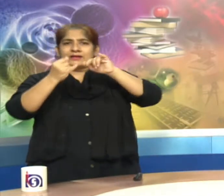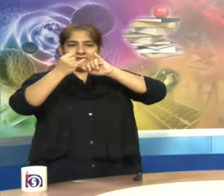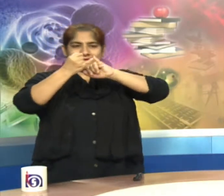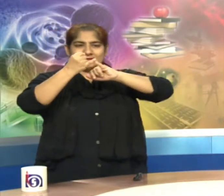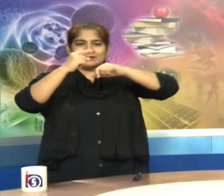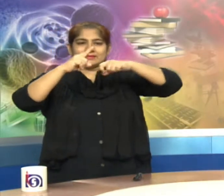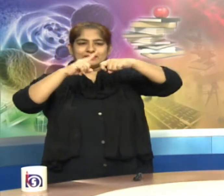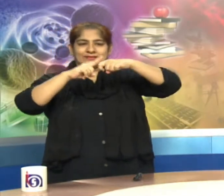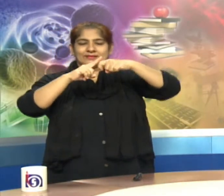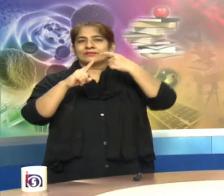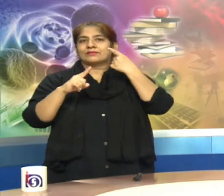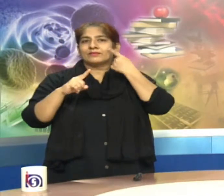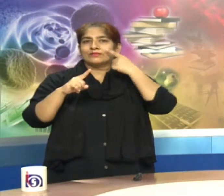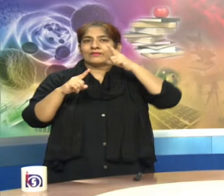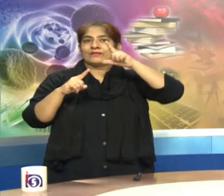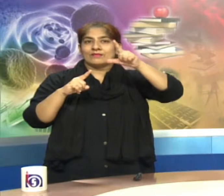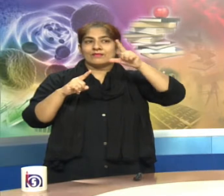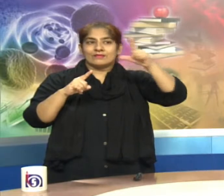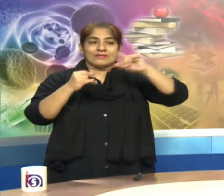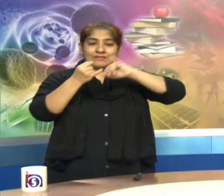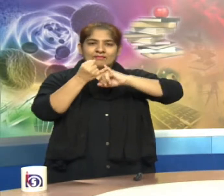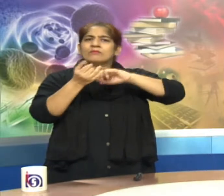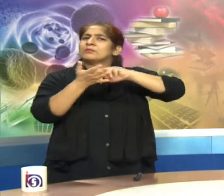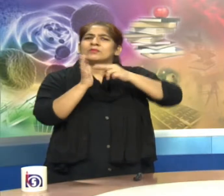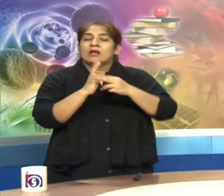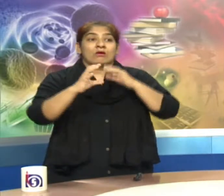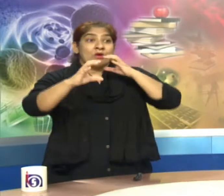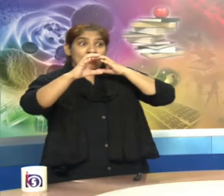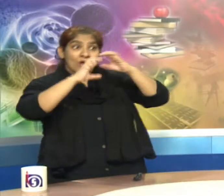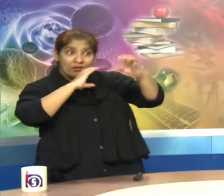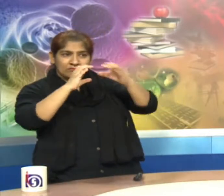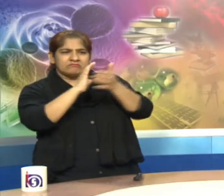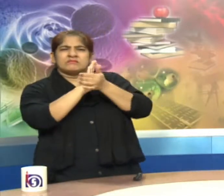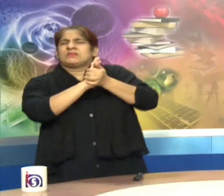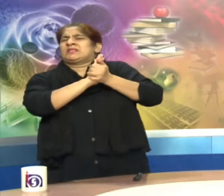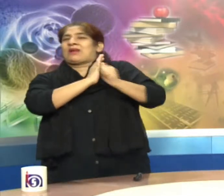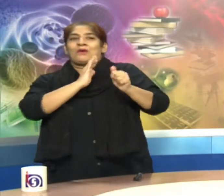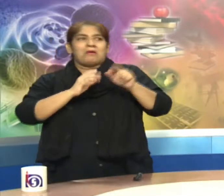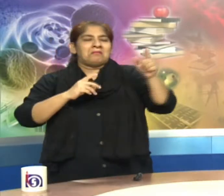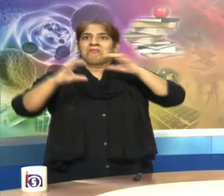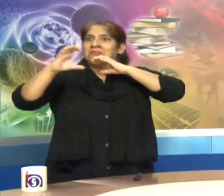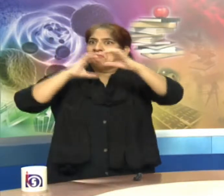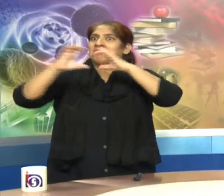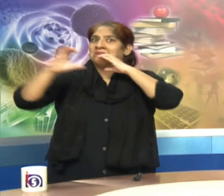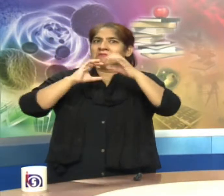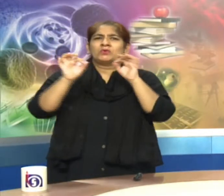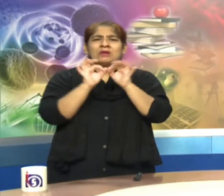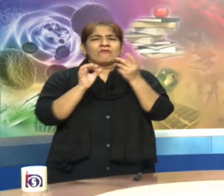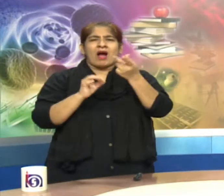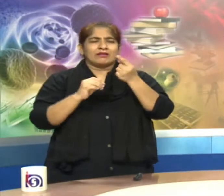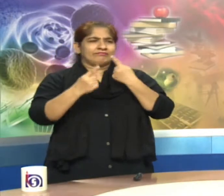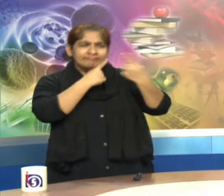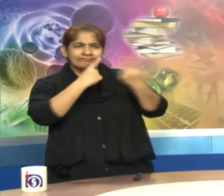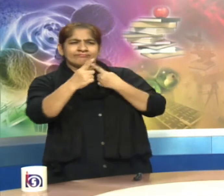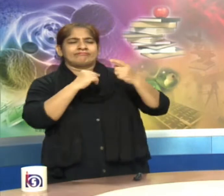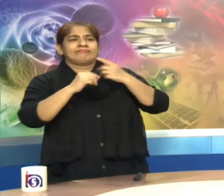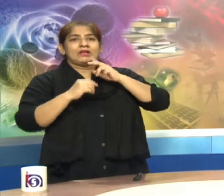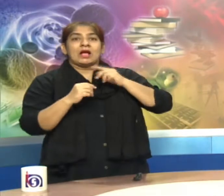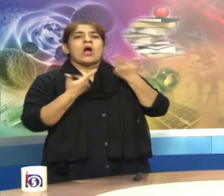The fifth important quality is they have a good communication skill.